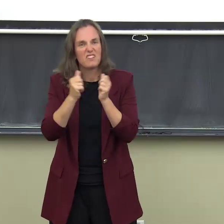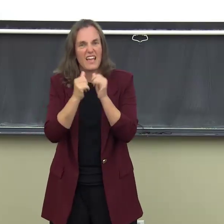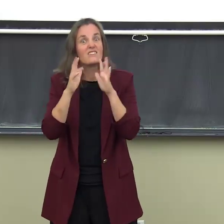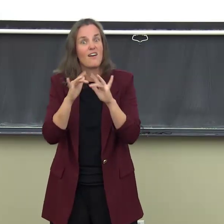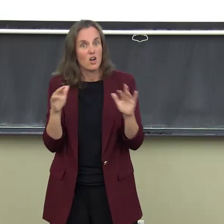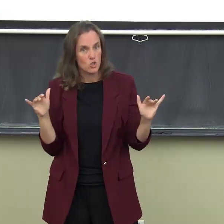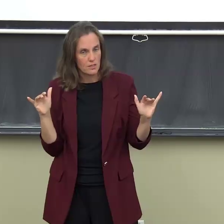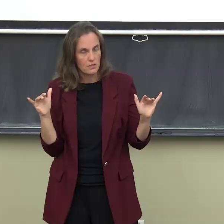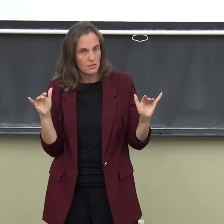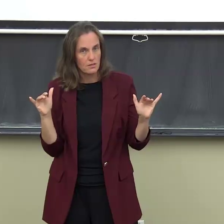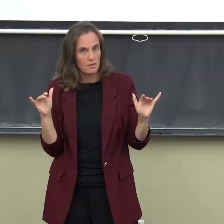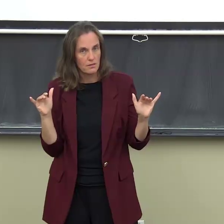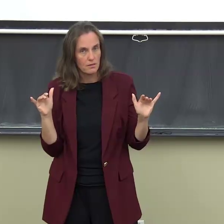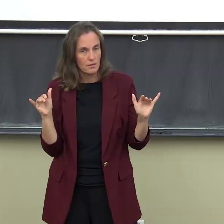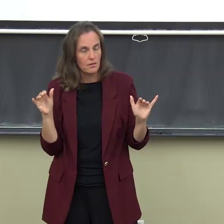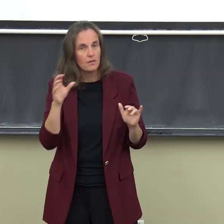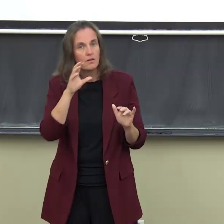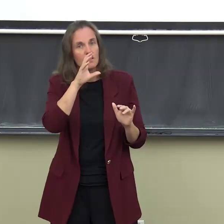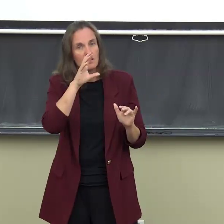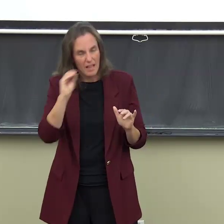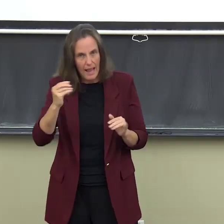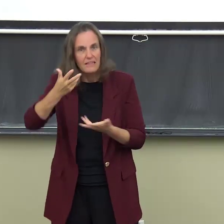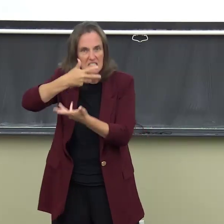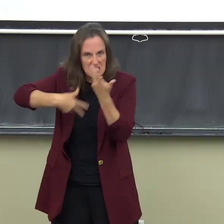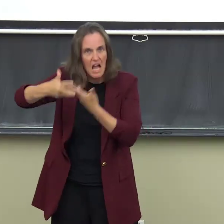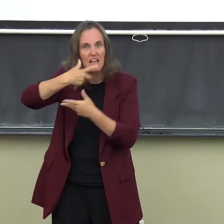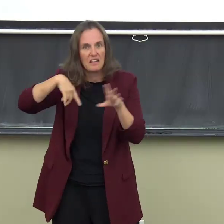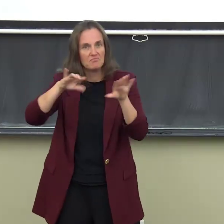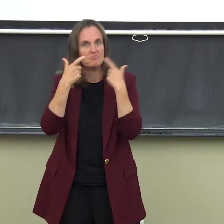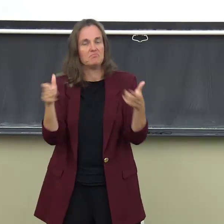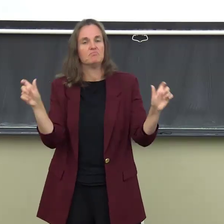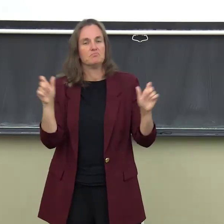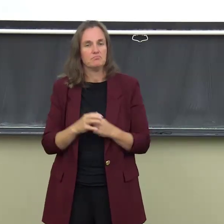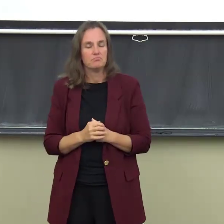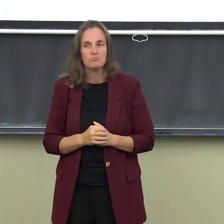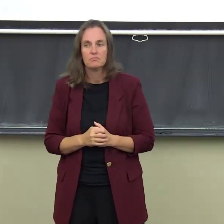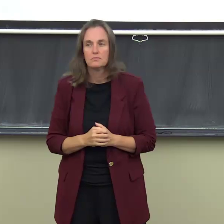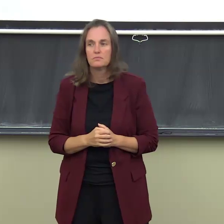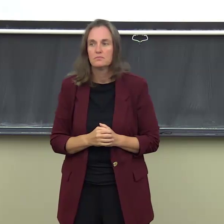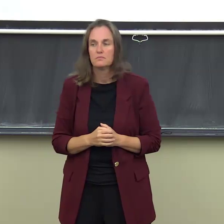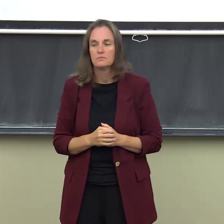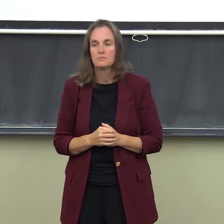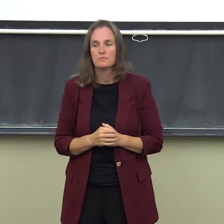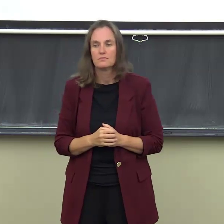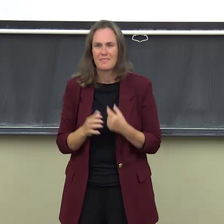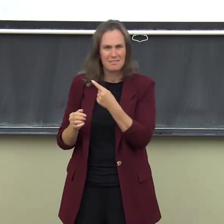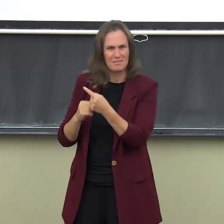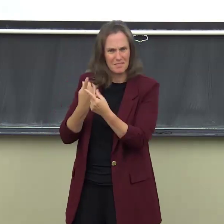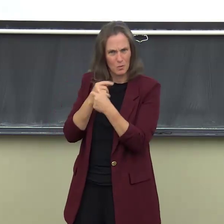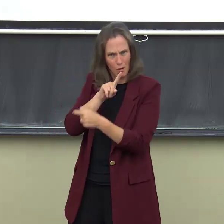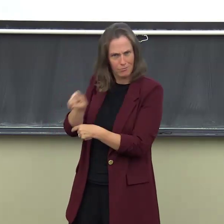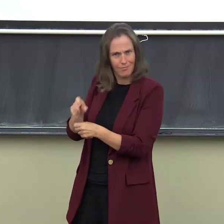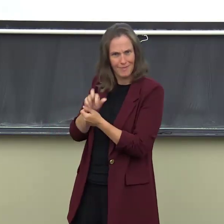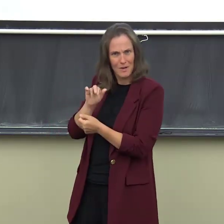diversity and society at large, because as was it Randy